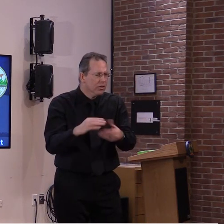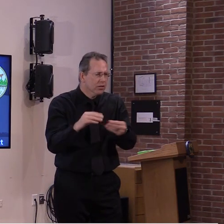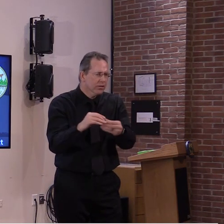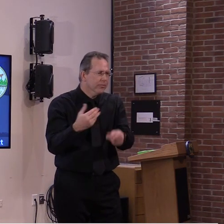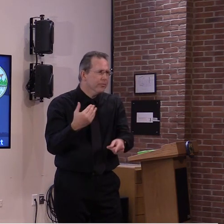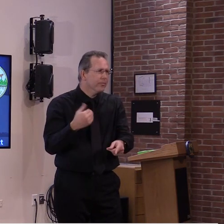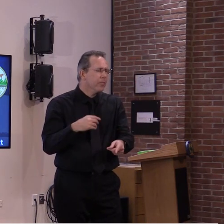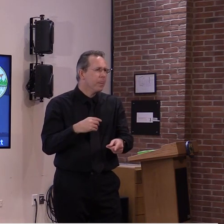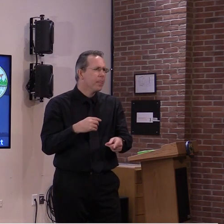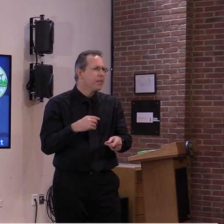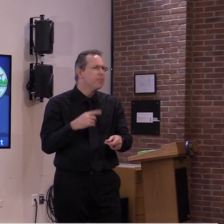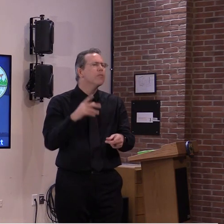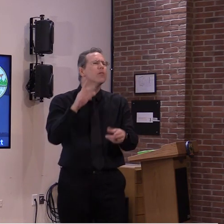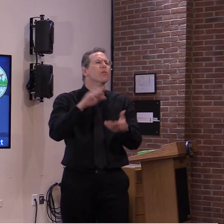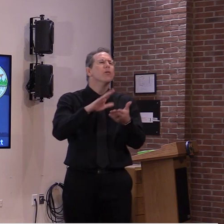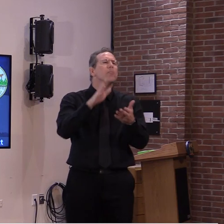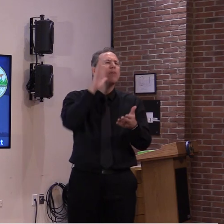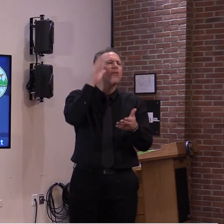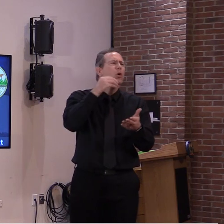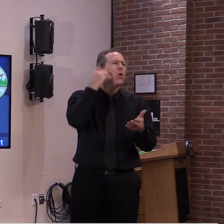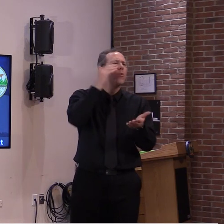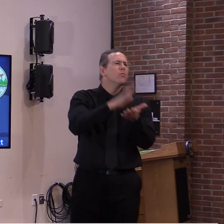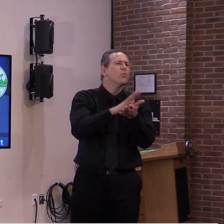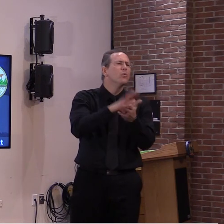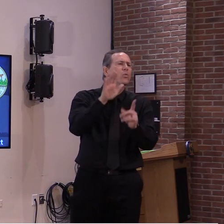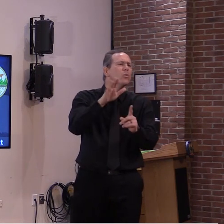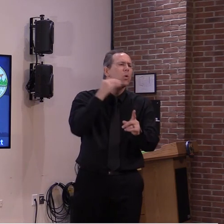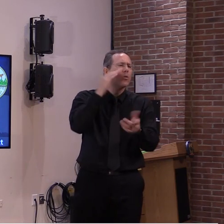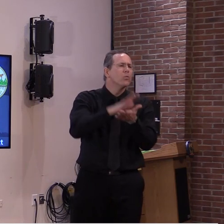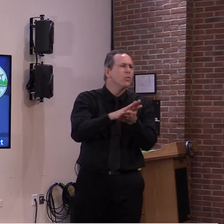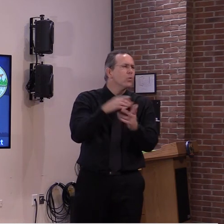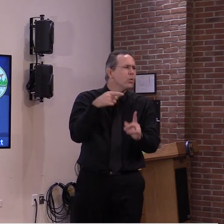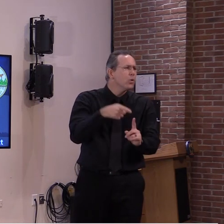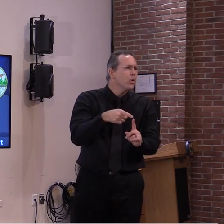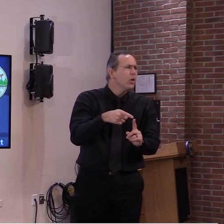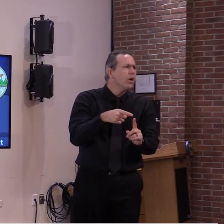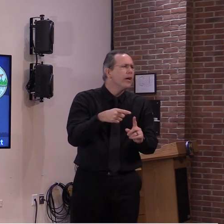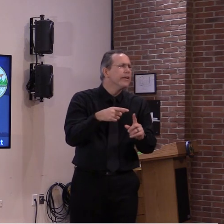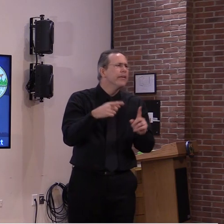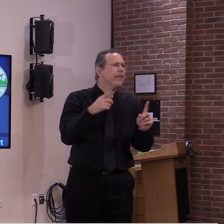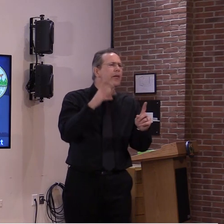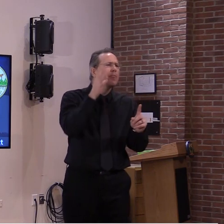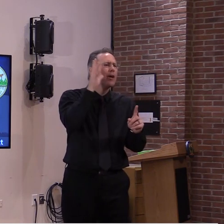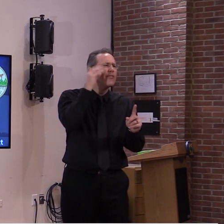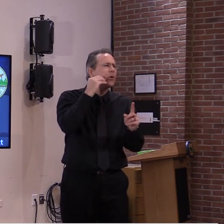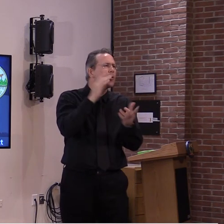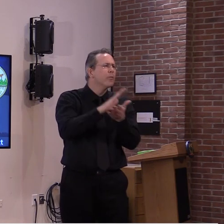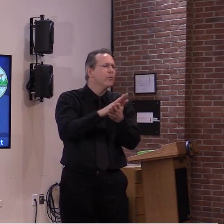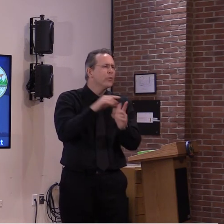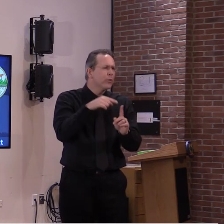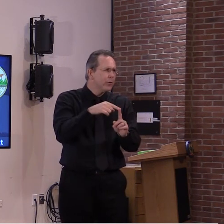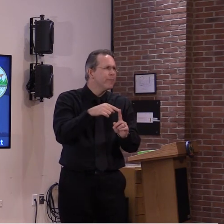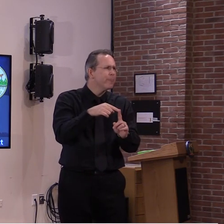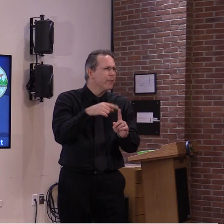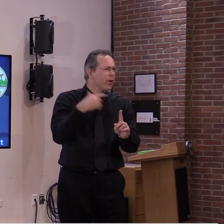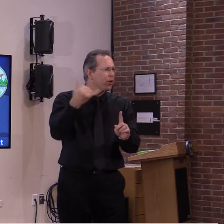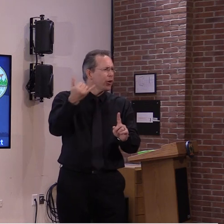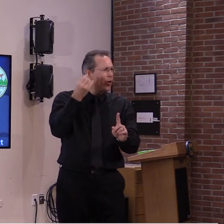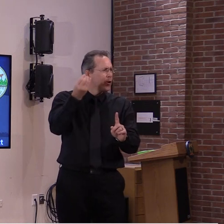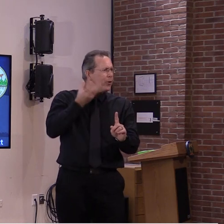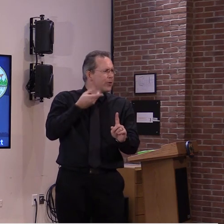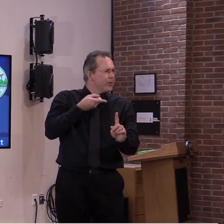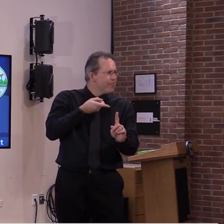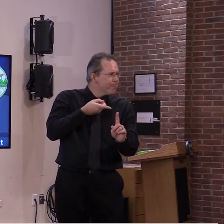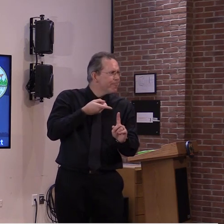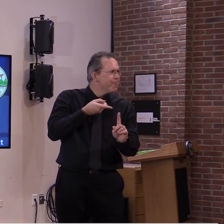I got a call from a homeschooler who said that her child, she homeschools for the first